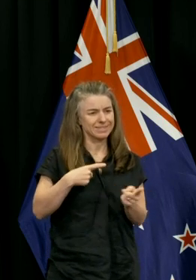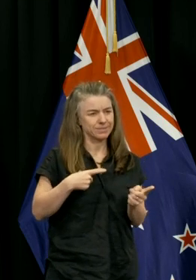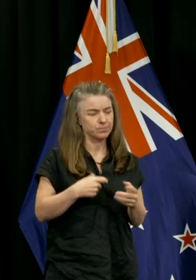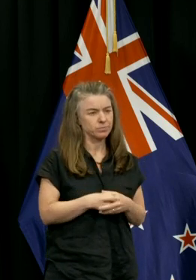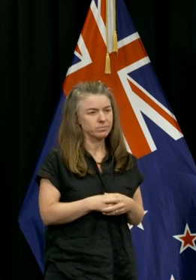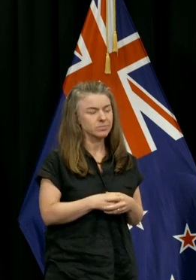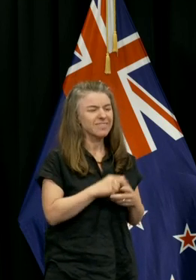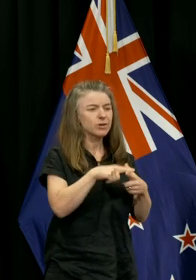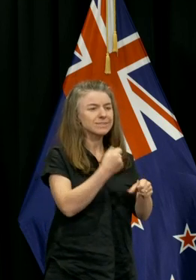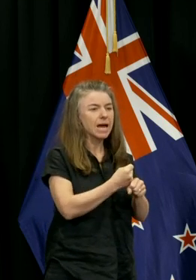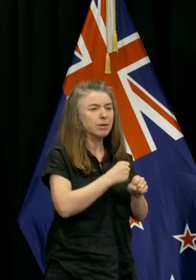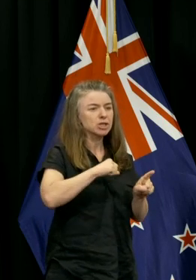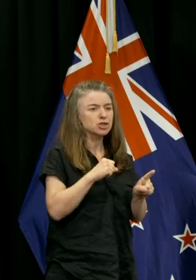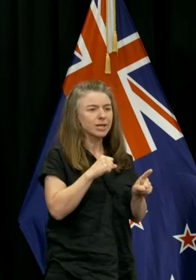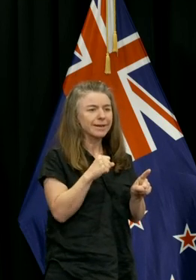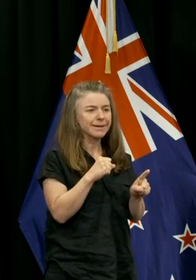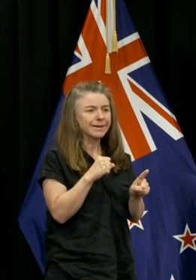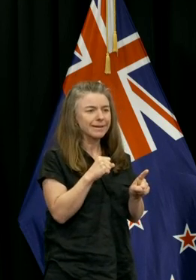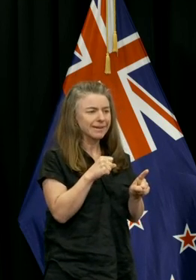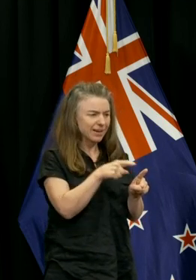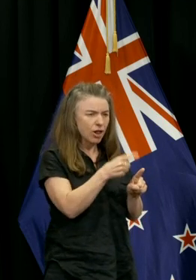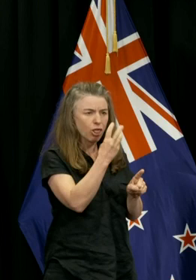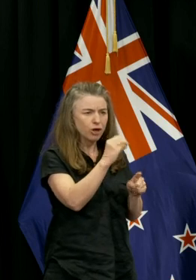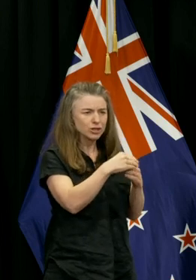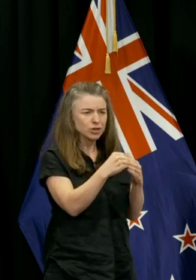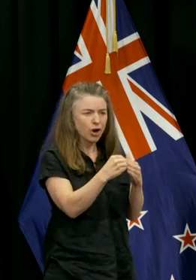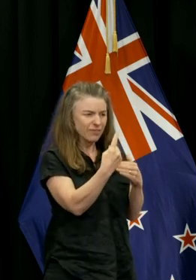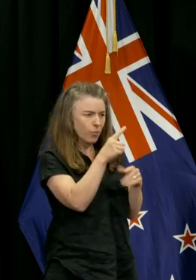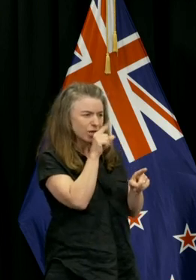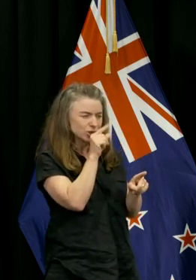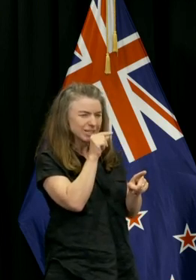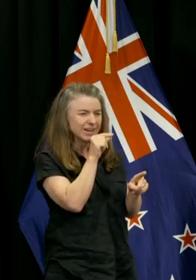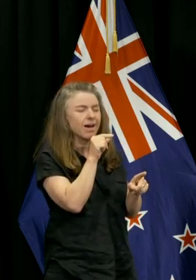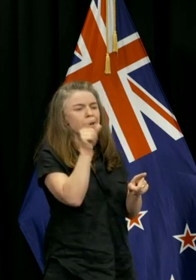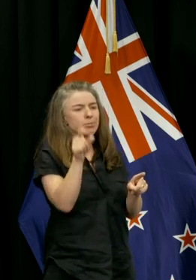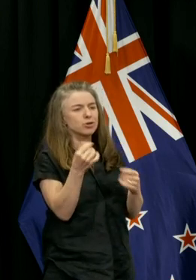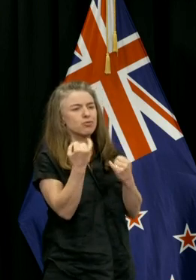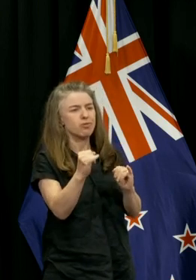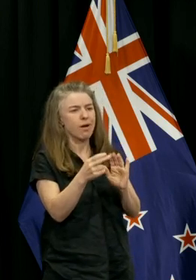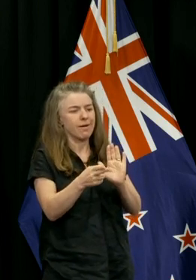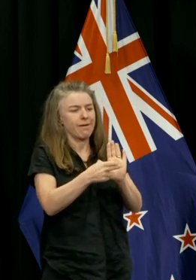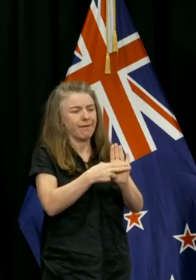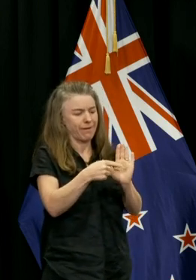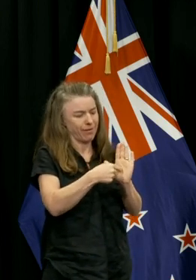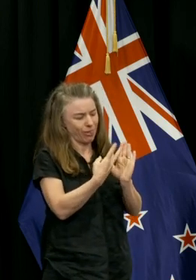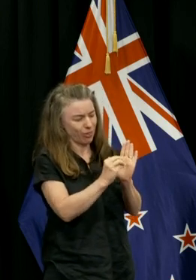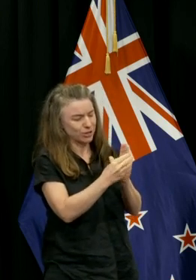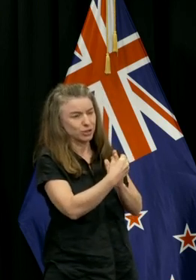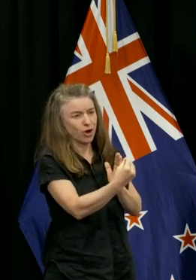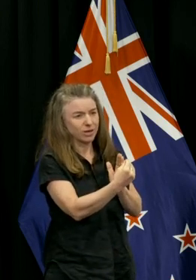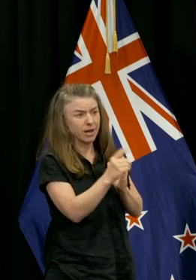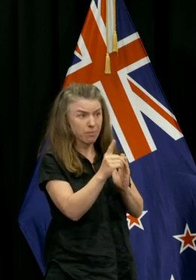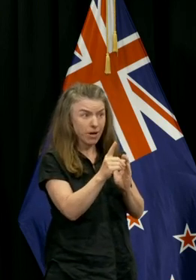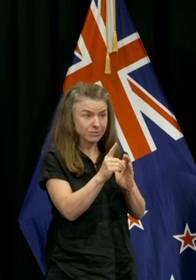of chickens, there was an error in the loading of the weighting of those products. But that is the degree we are willing to go